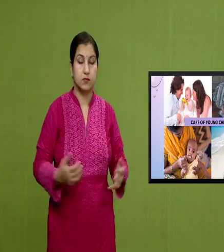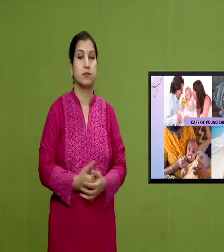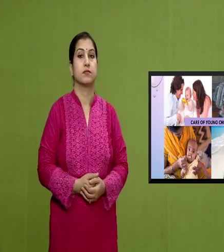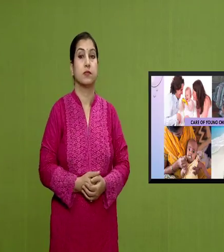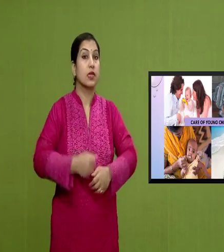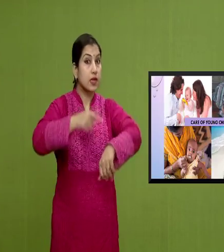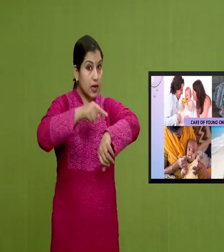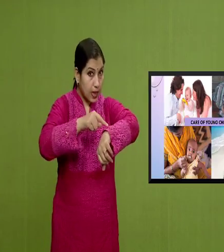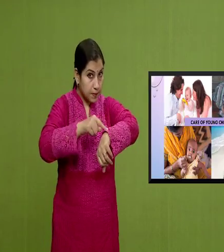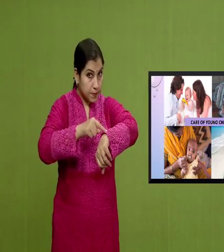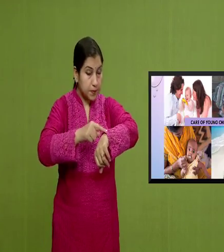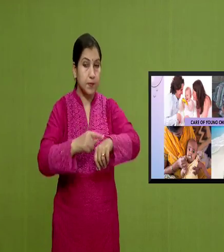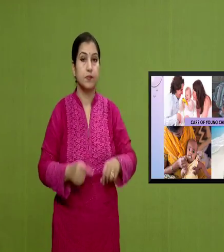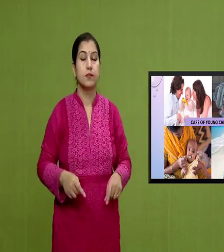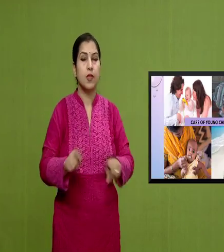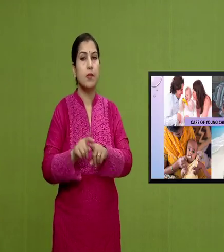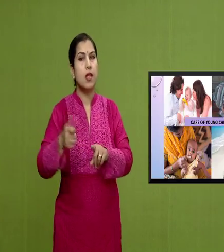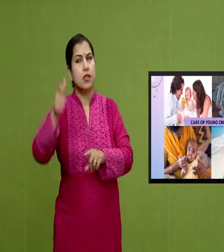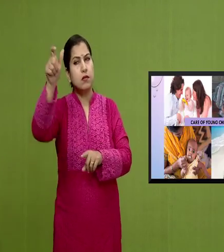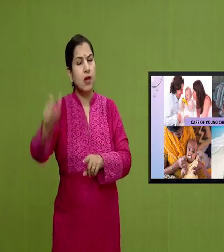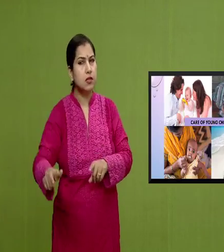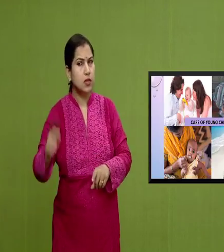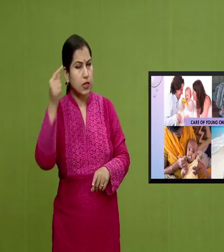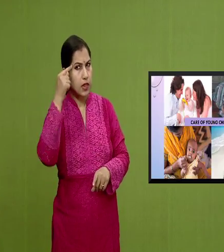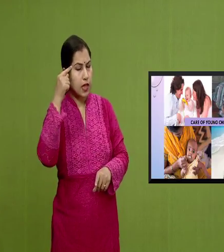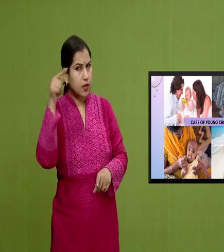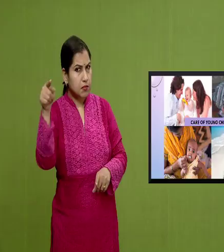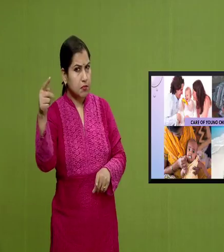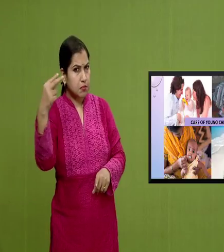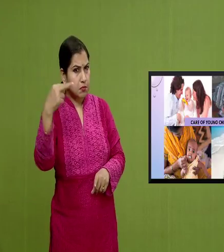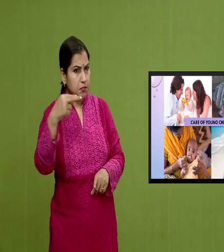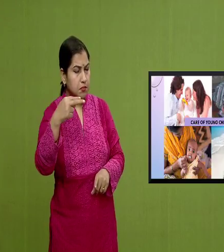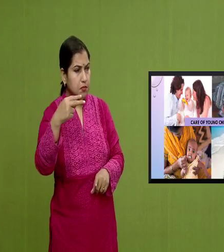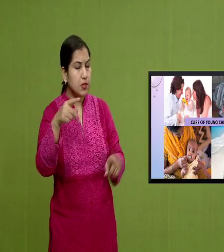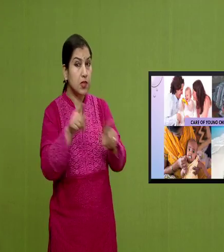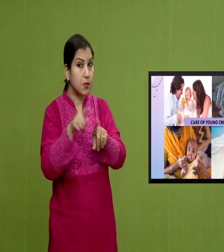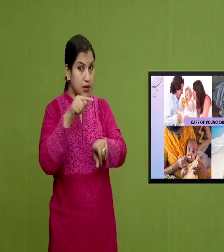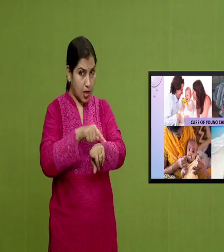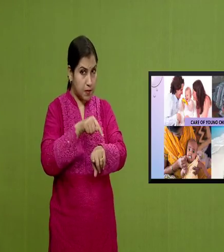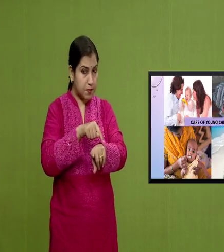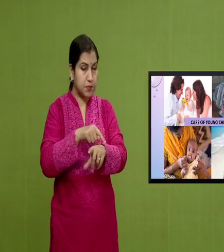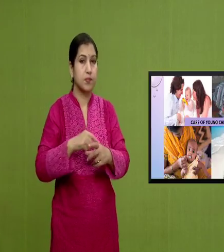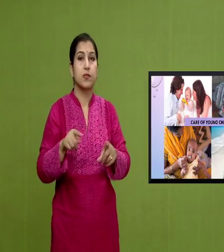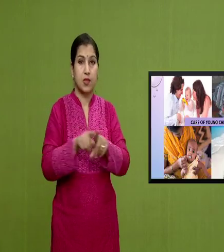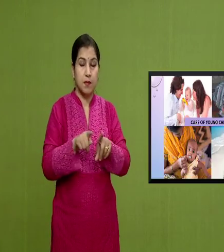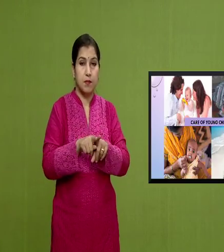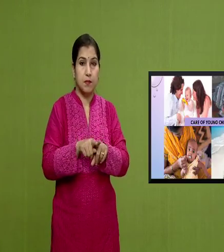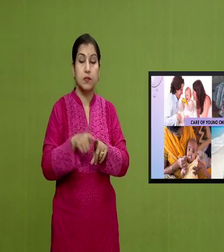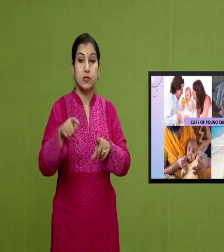time, other persons think and time, and the